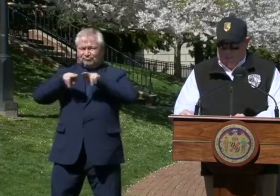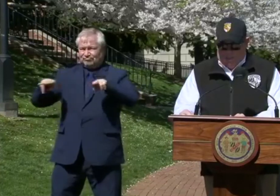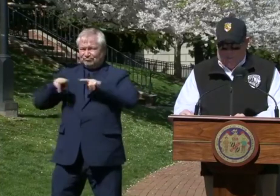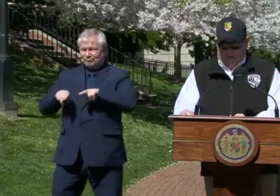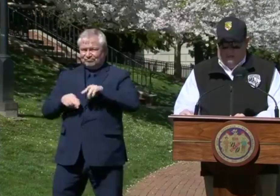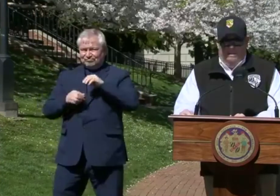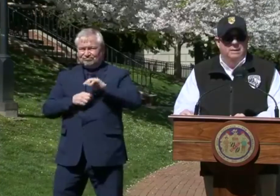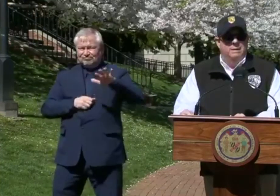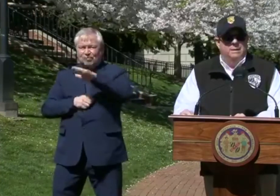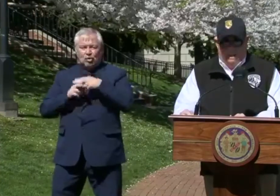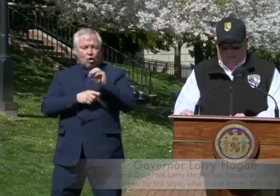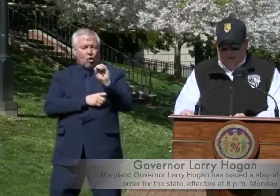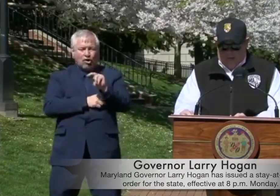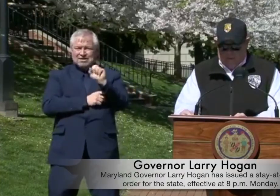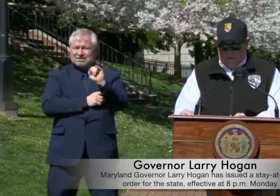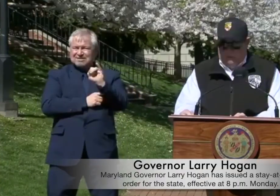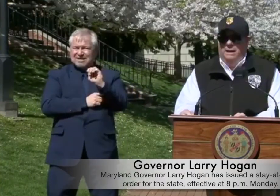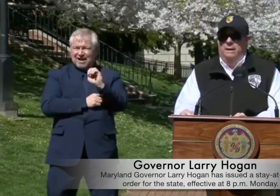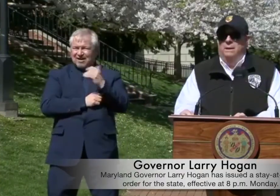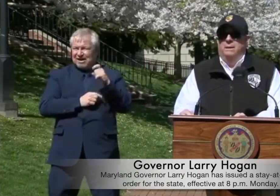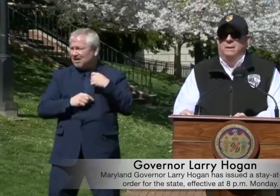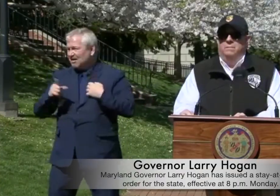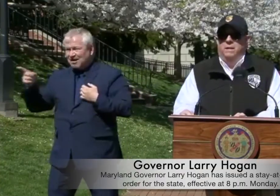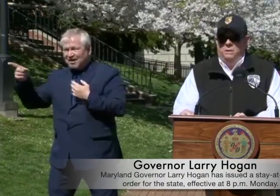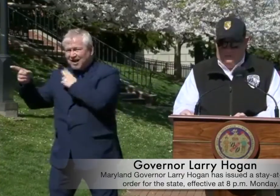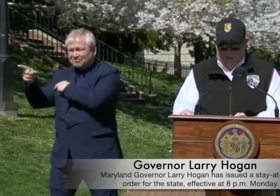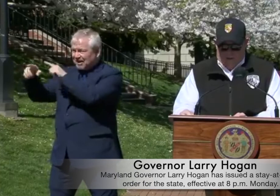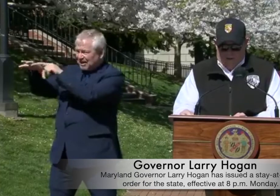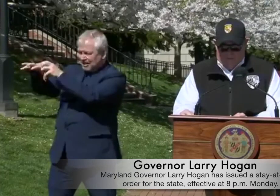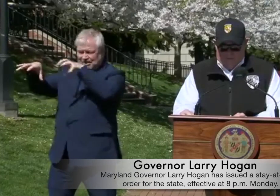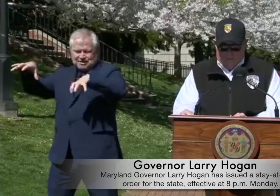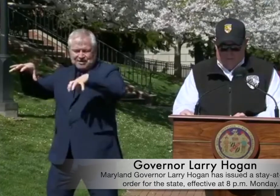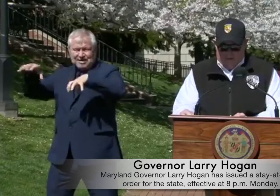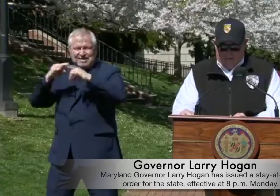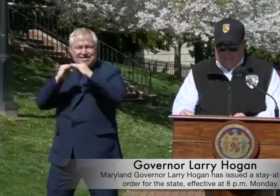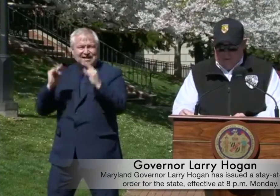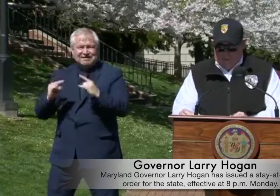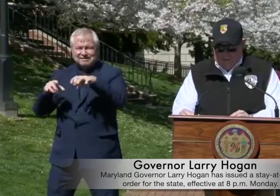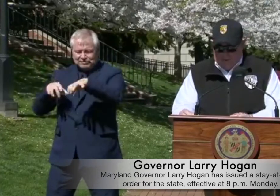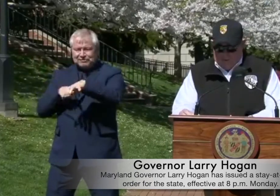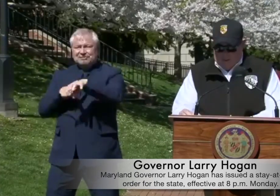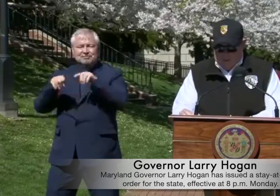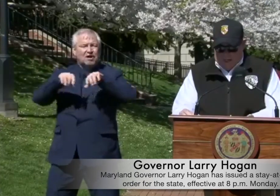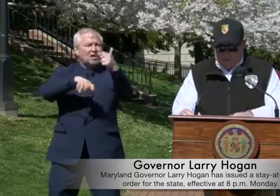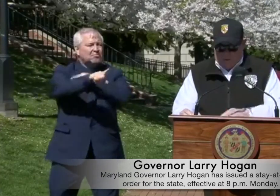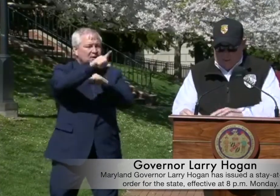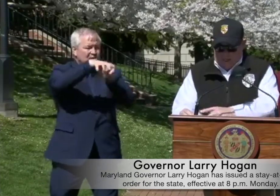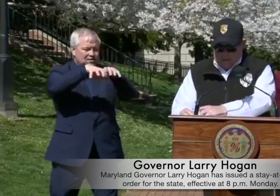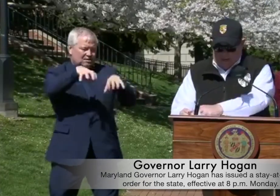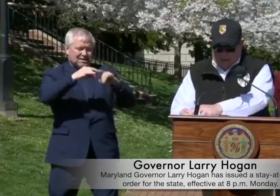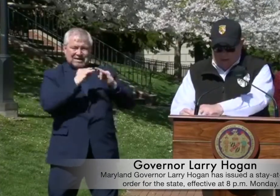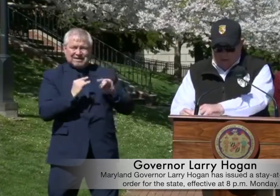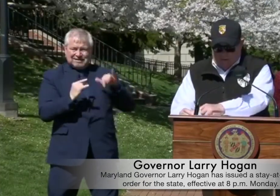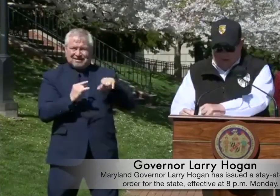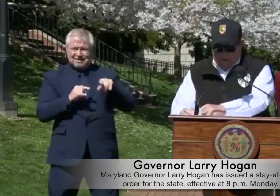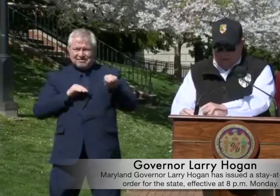surge expansion at the hospitals and convention centers. They will be deployed to hospital sites